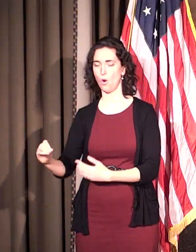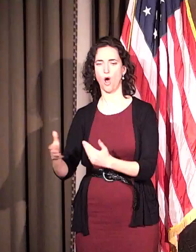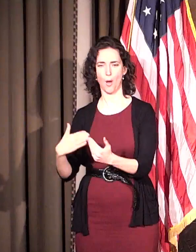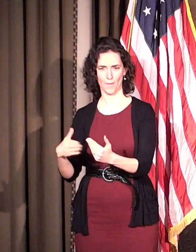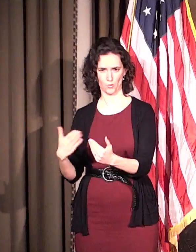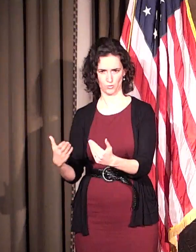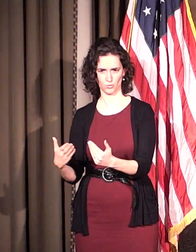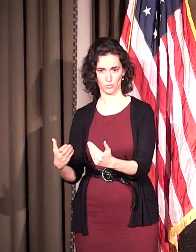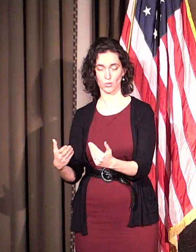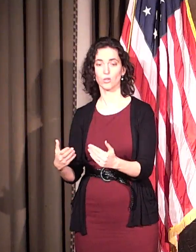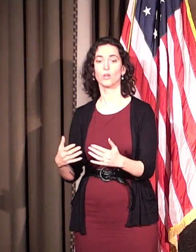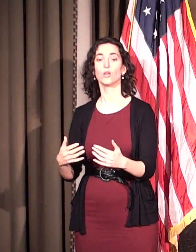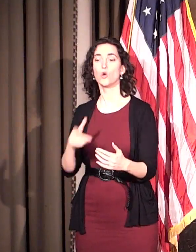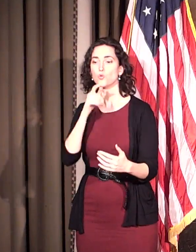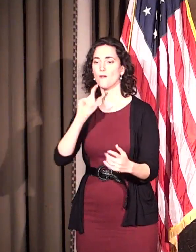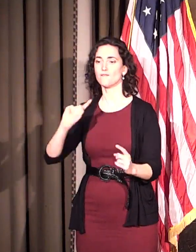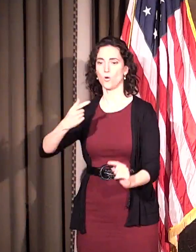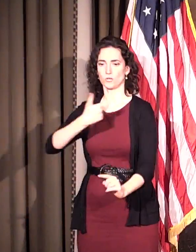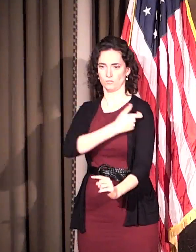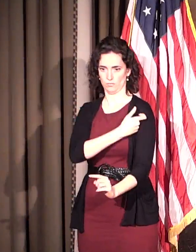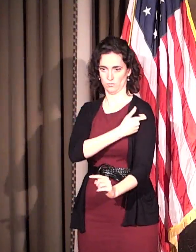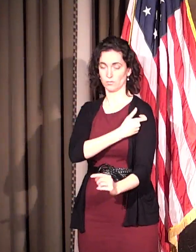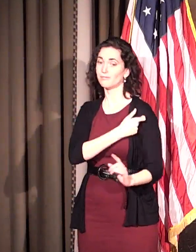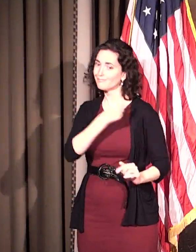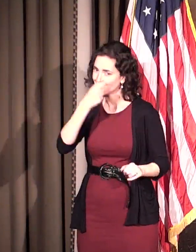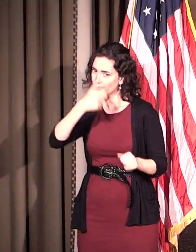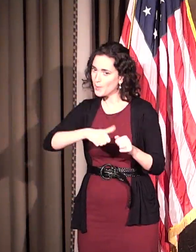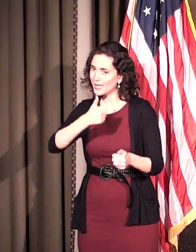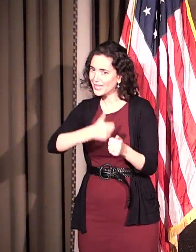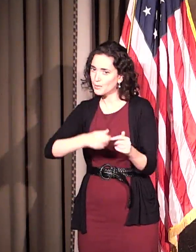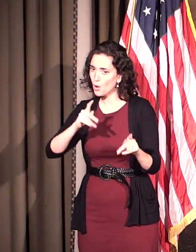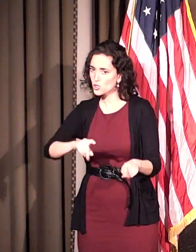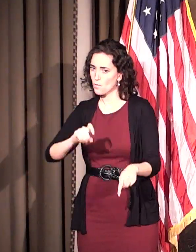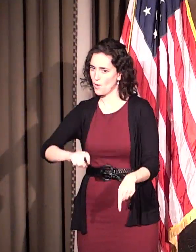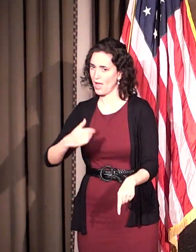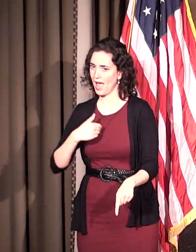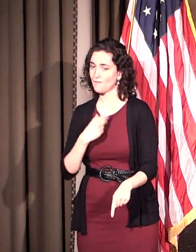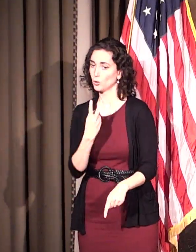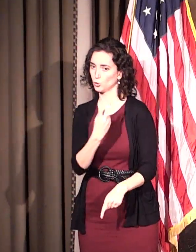second doses, do you have that? 56?